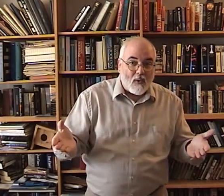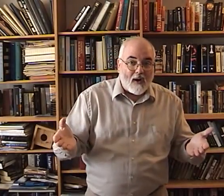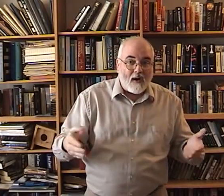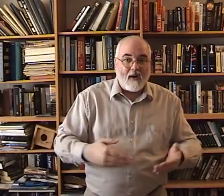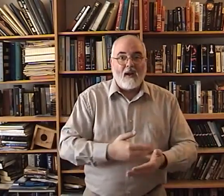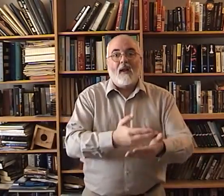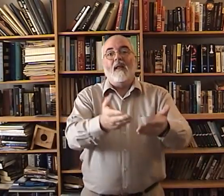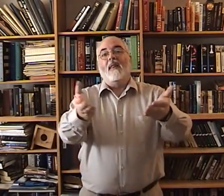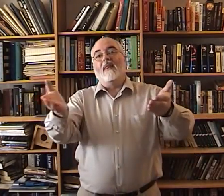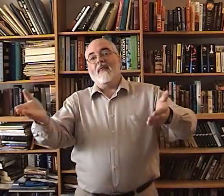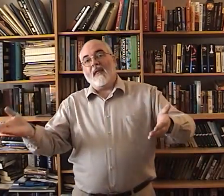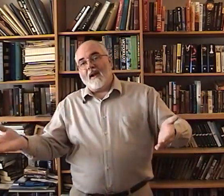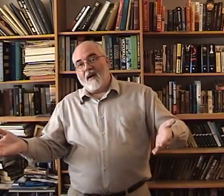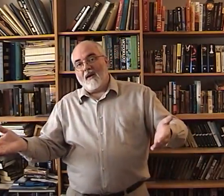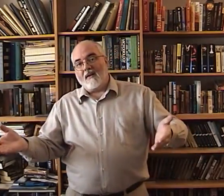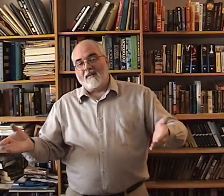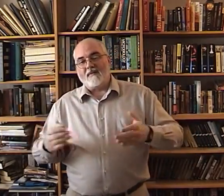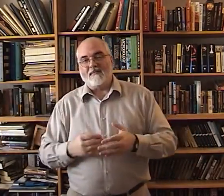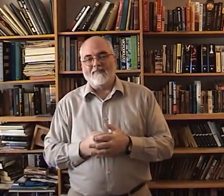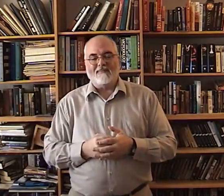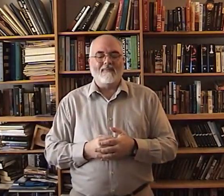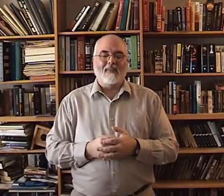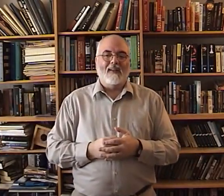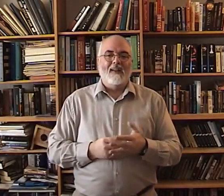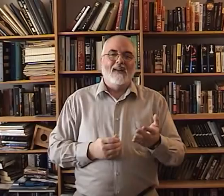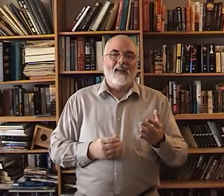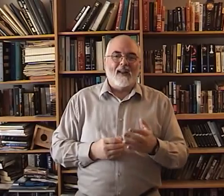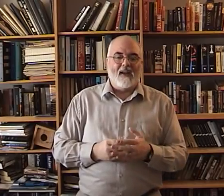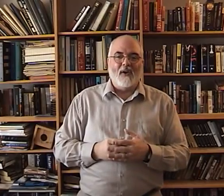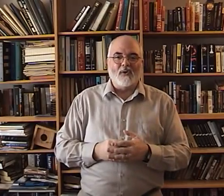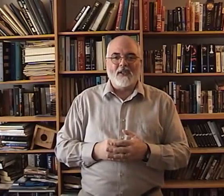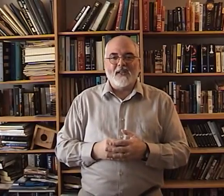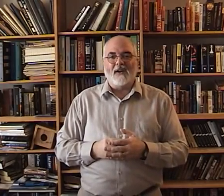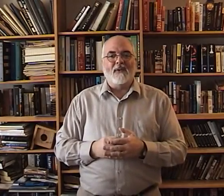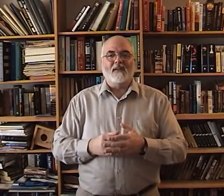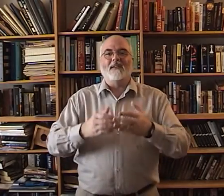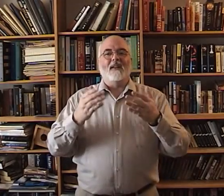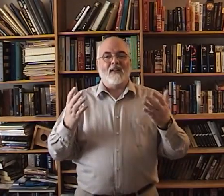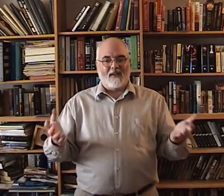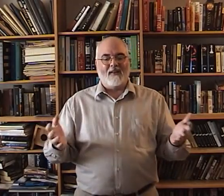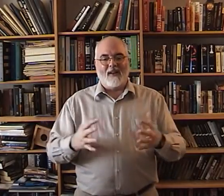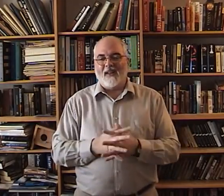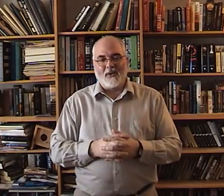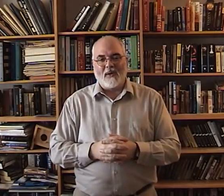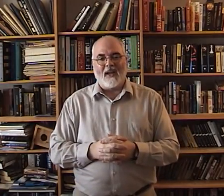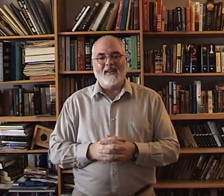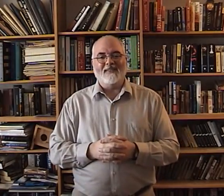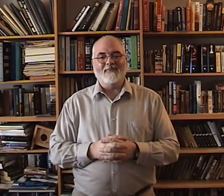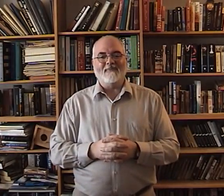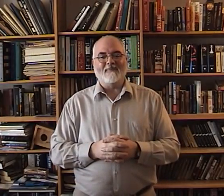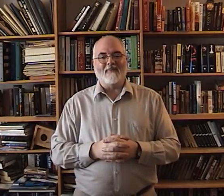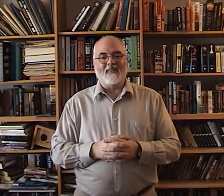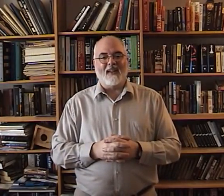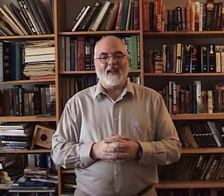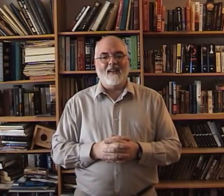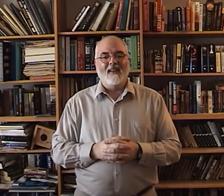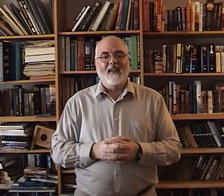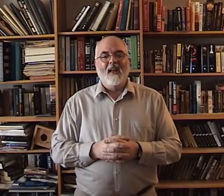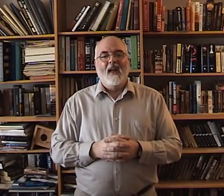where? There. If you don't see the difference, it's okay. Okay?